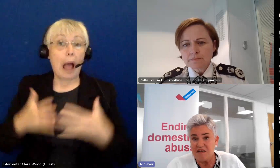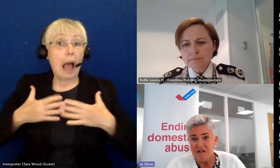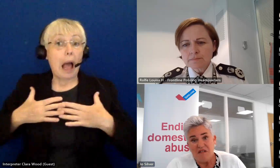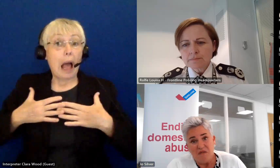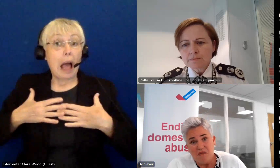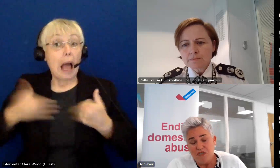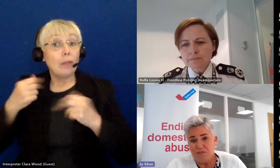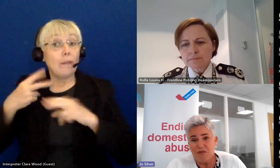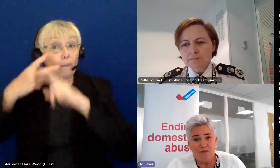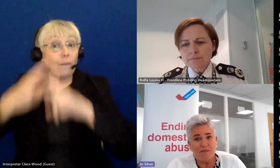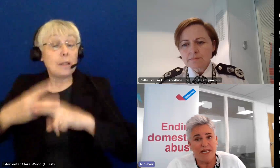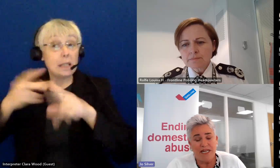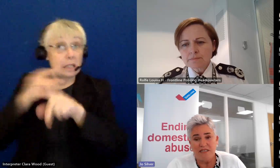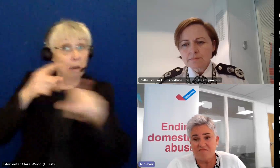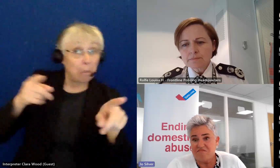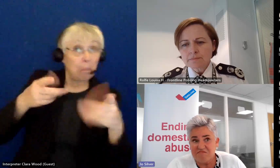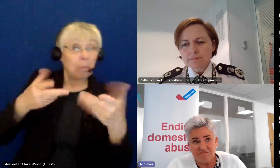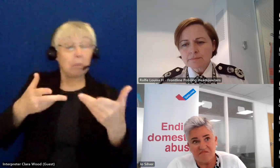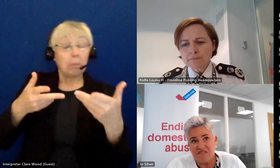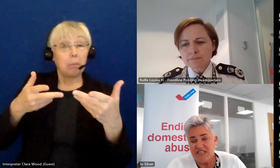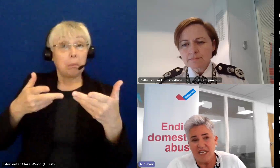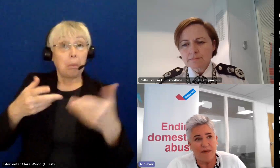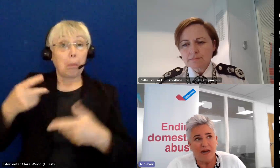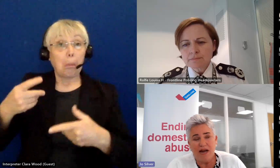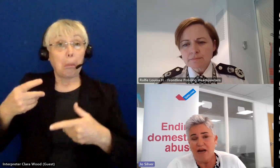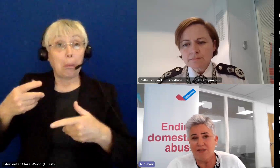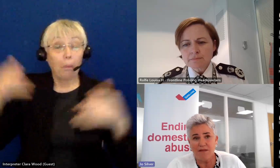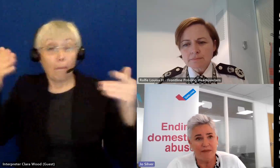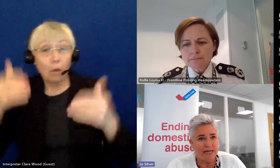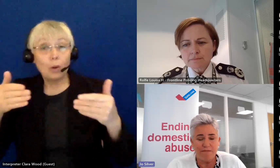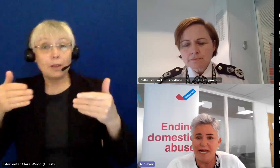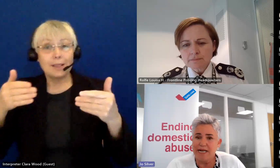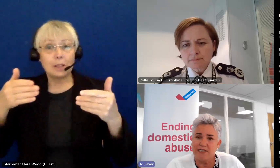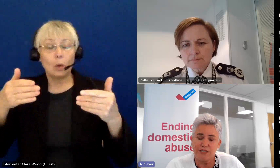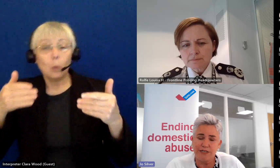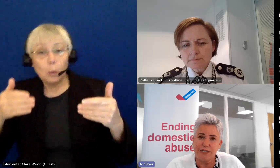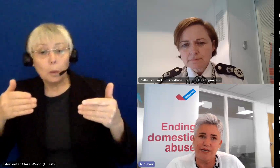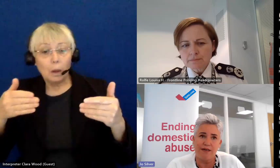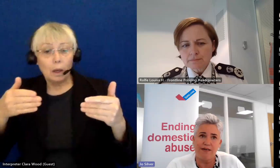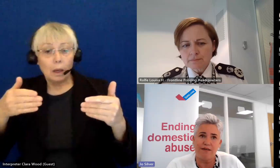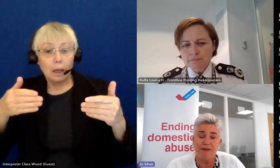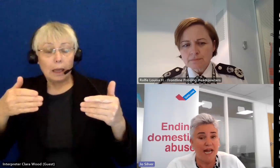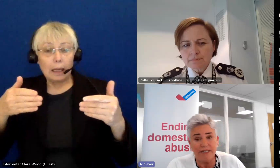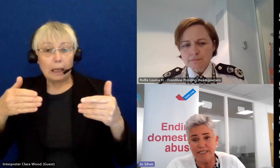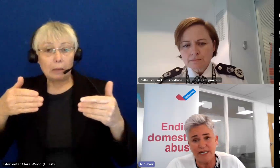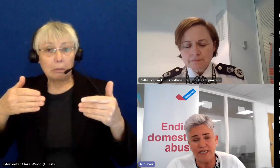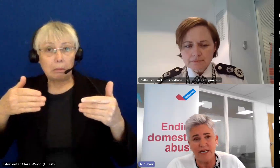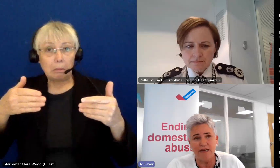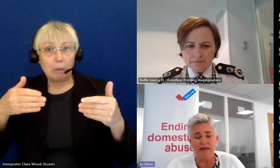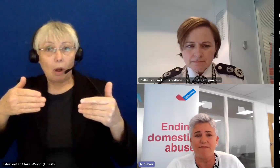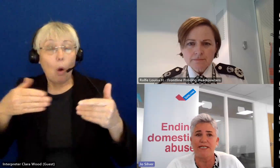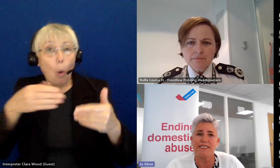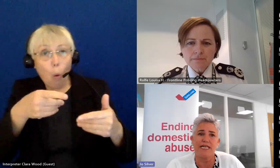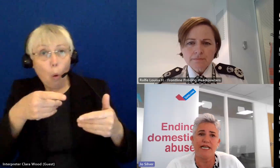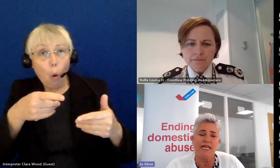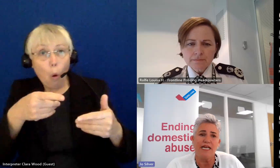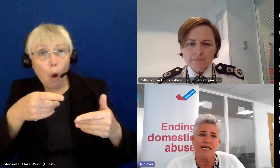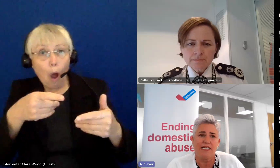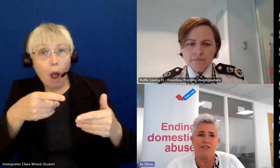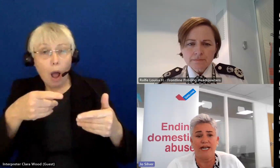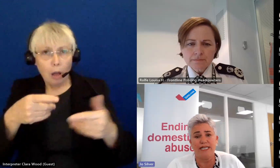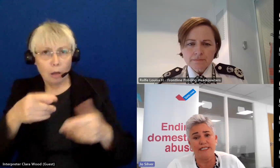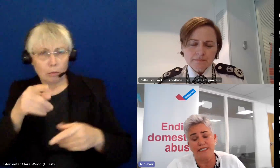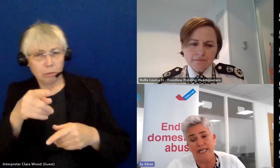visitors would probably think about how that might impact your parenting